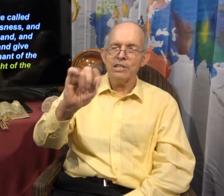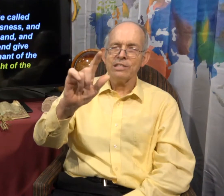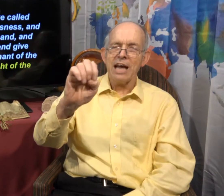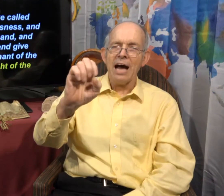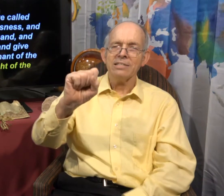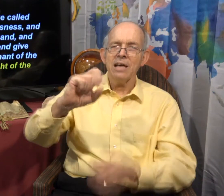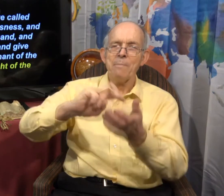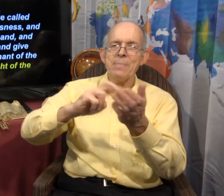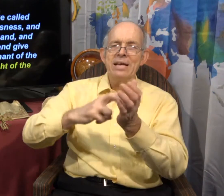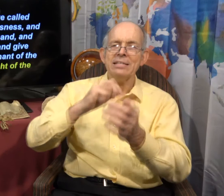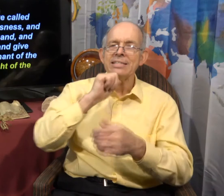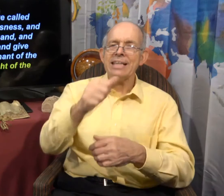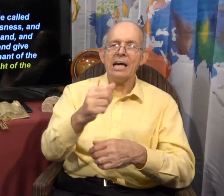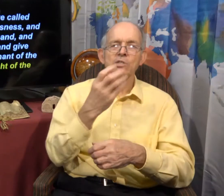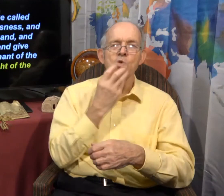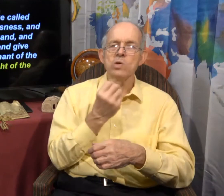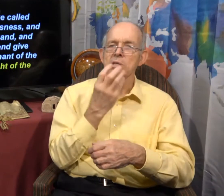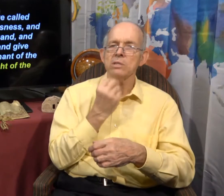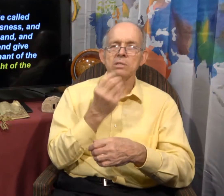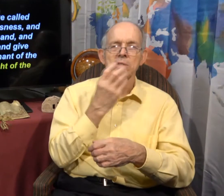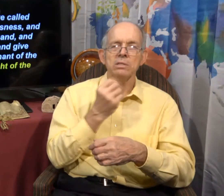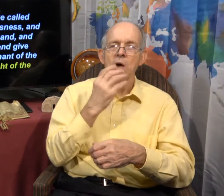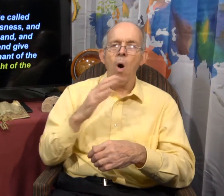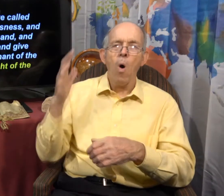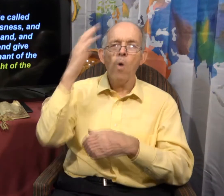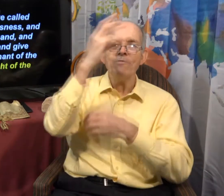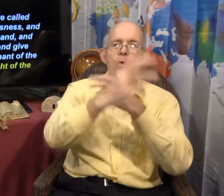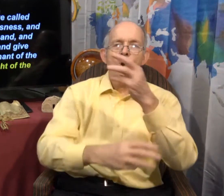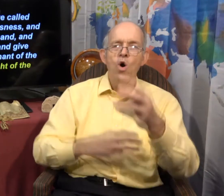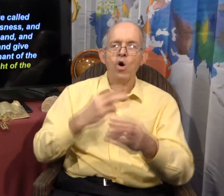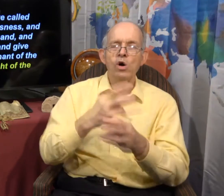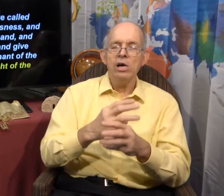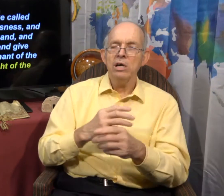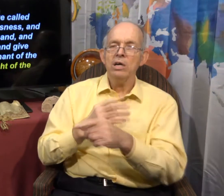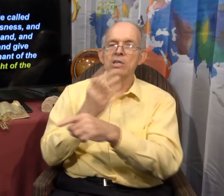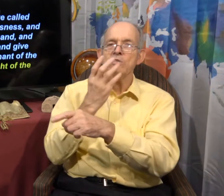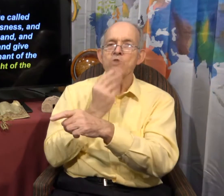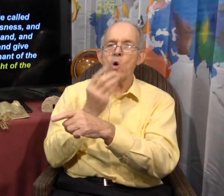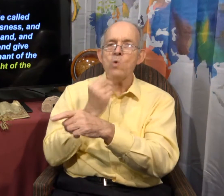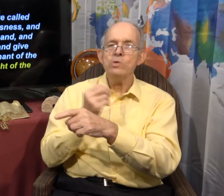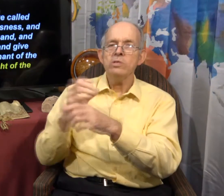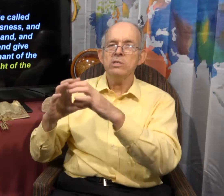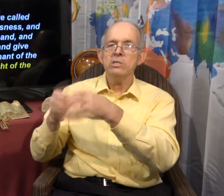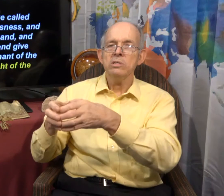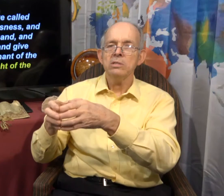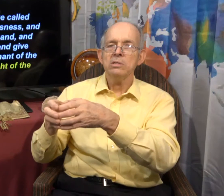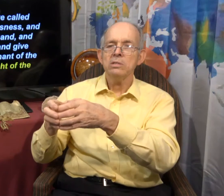that me. Now, Jews, all over the world, Jews,